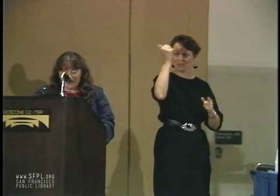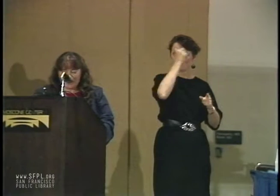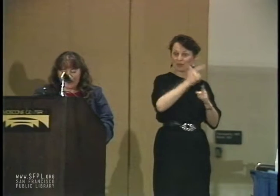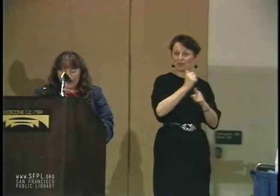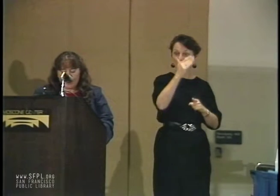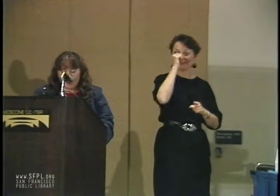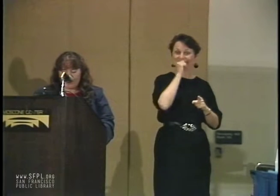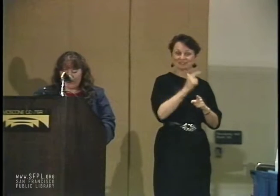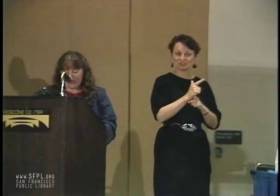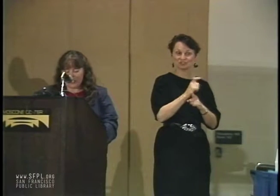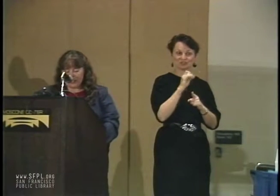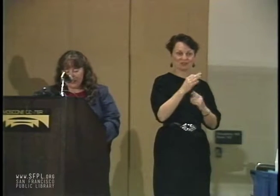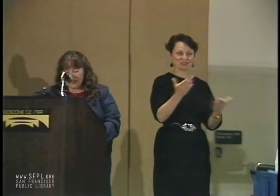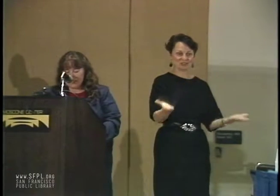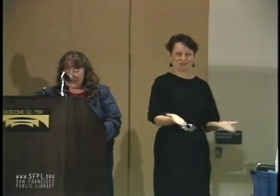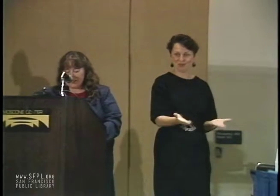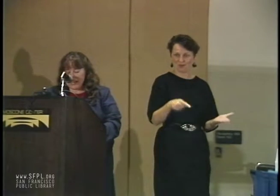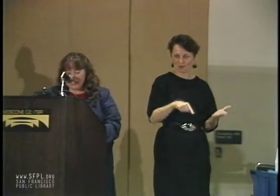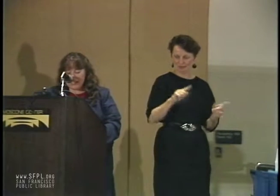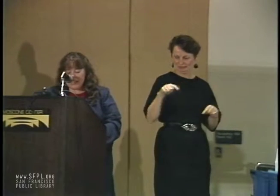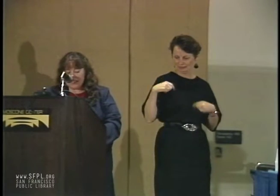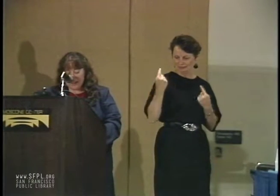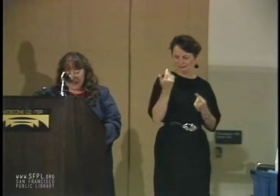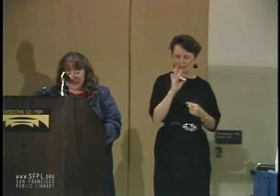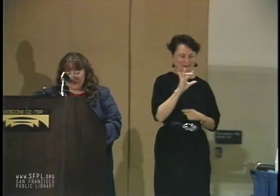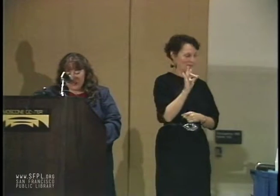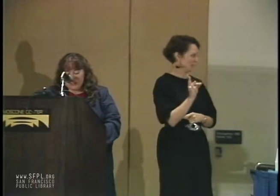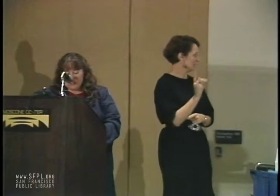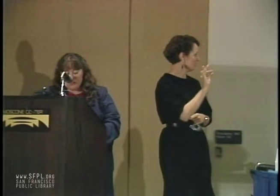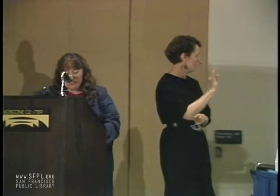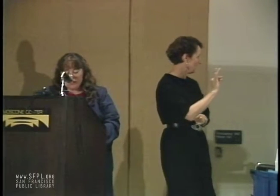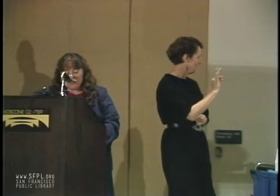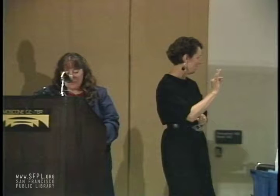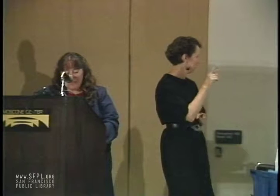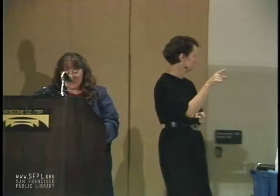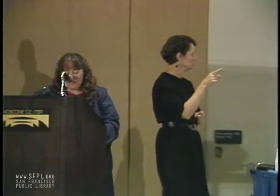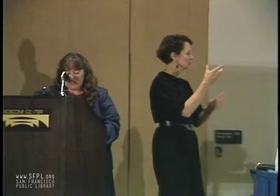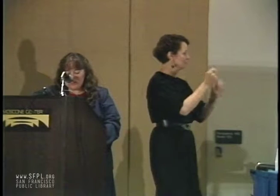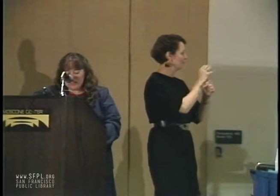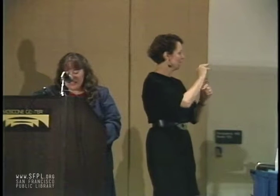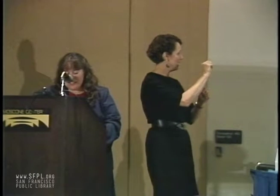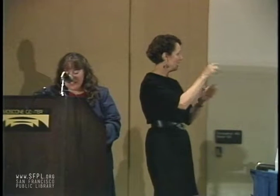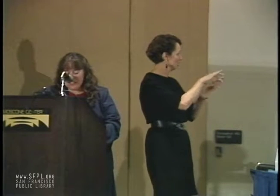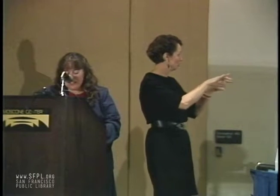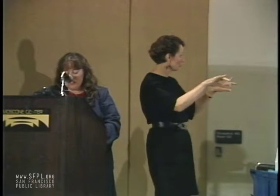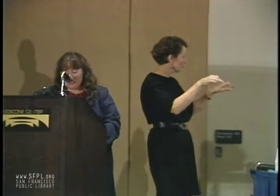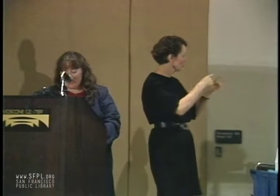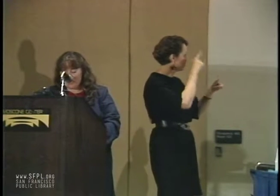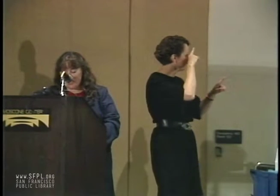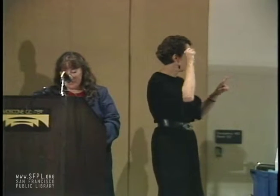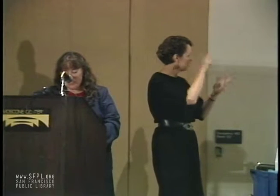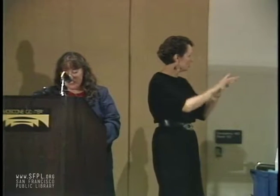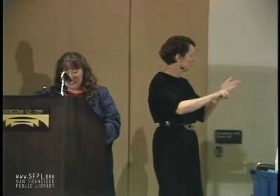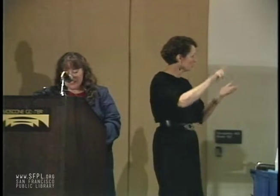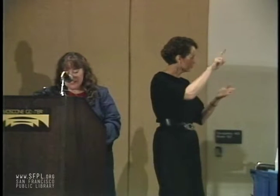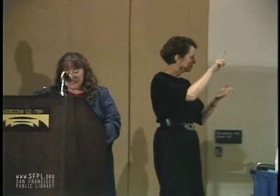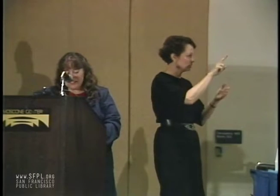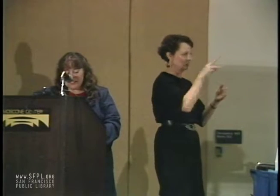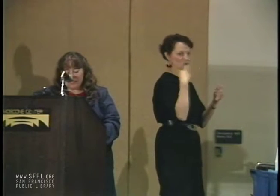Francisco in California since 1989. She received her master's degree at Gallaudet University in Washington, D.C. in